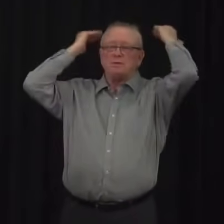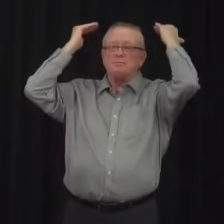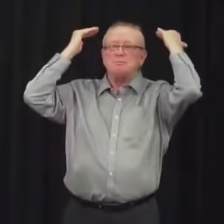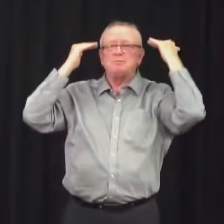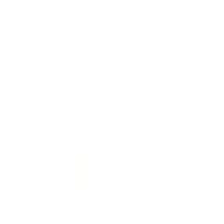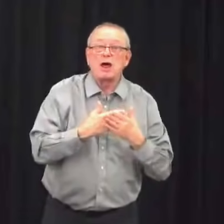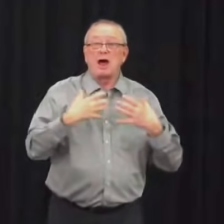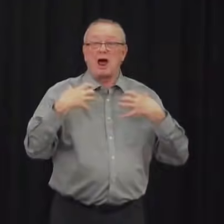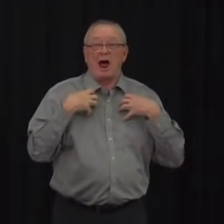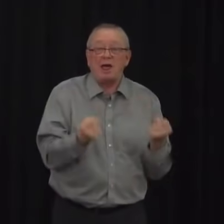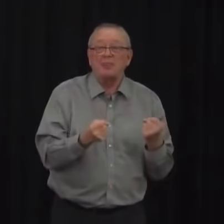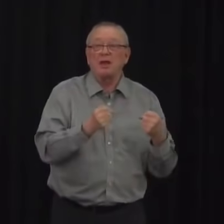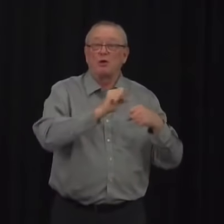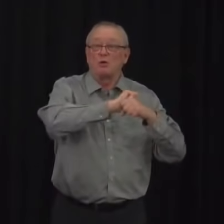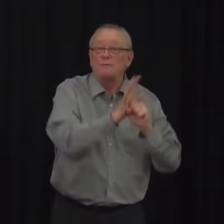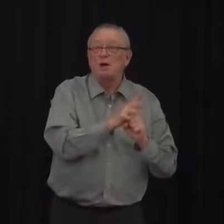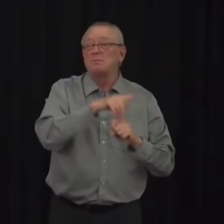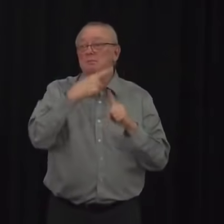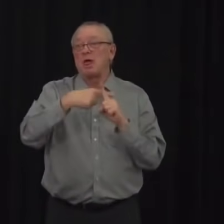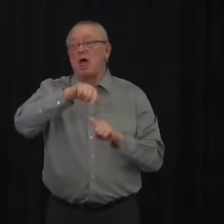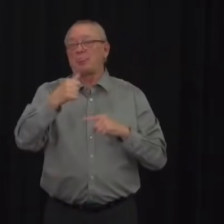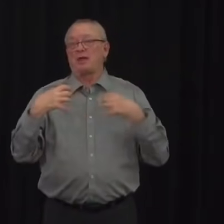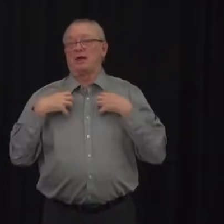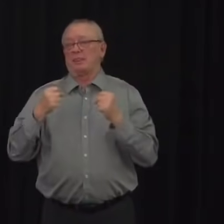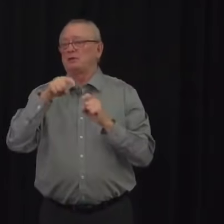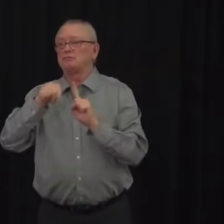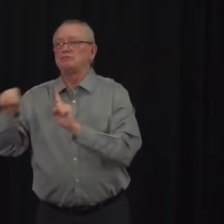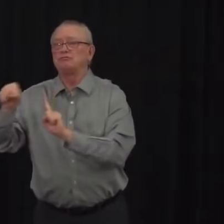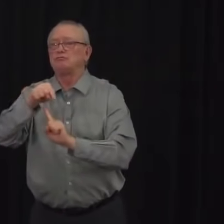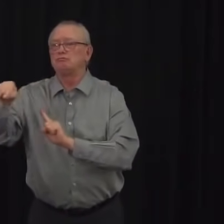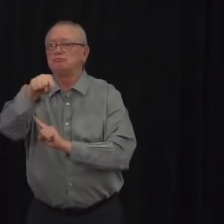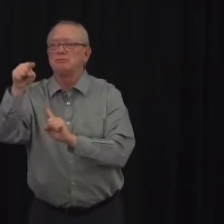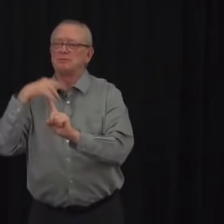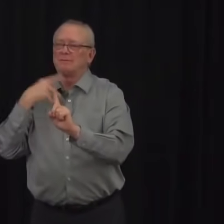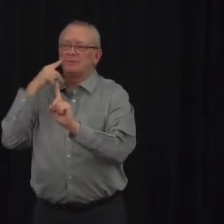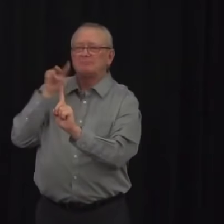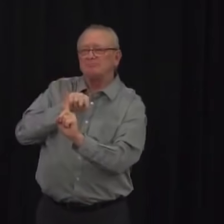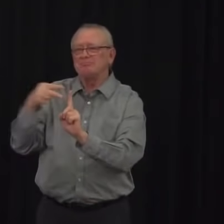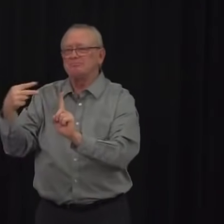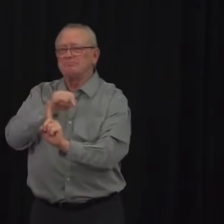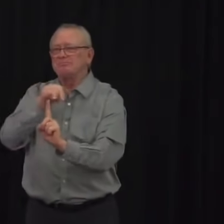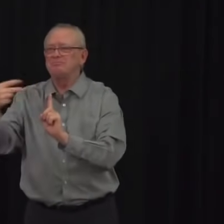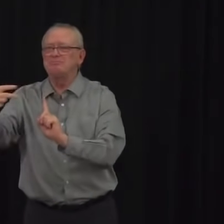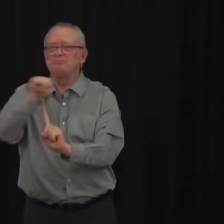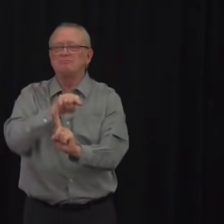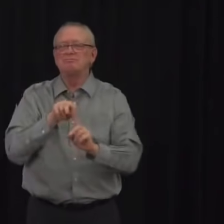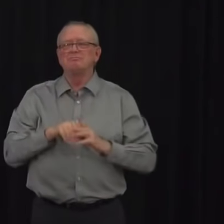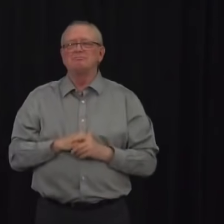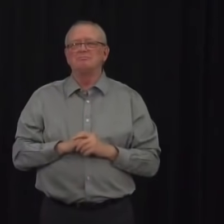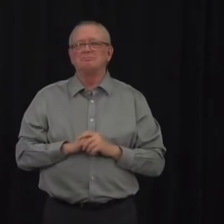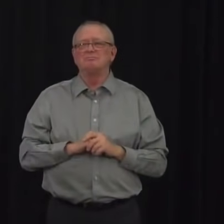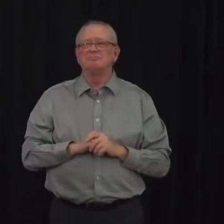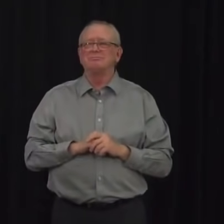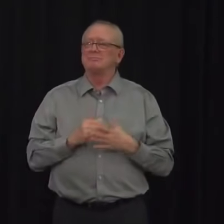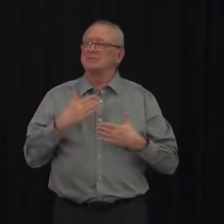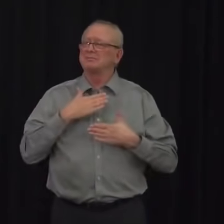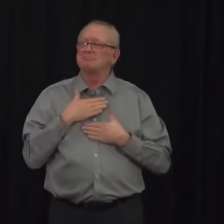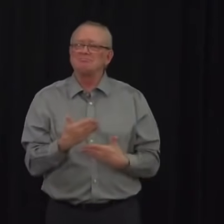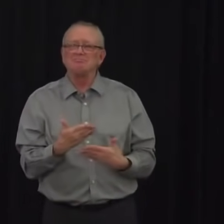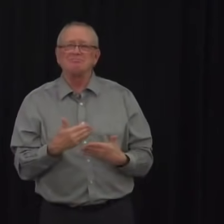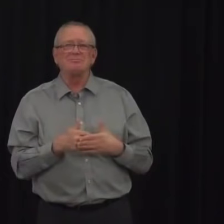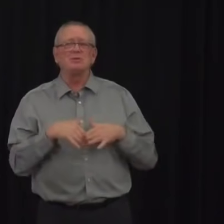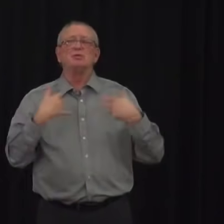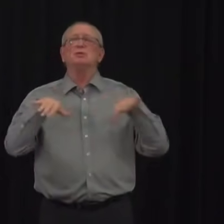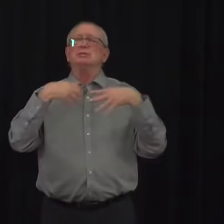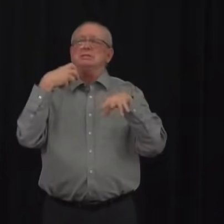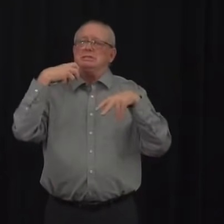effect. I will say that it has been challenging to consider what the right